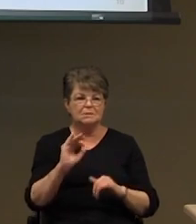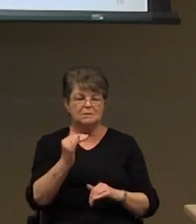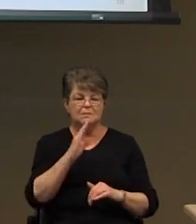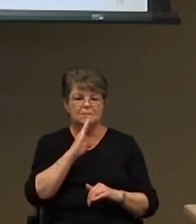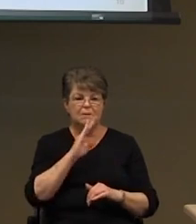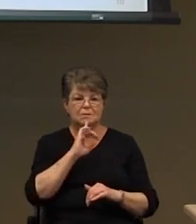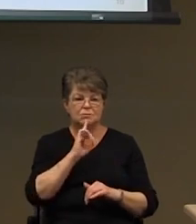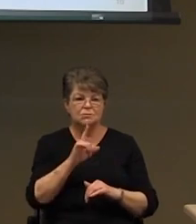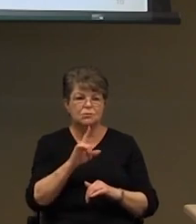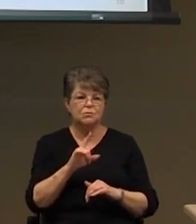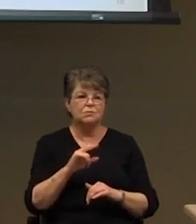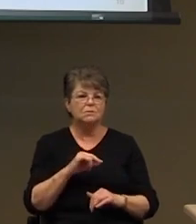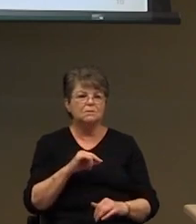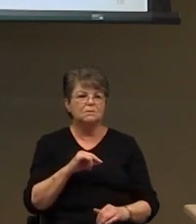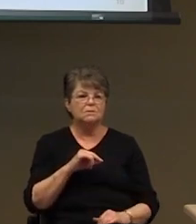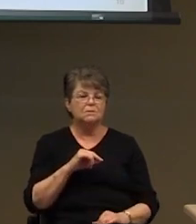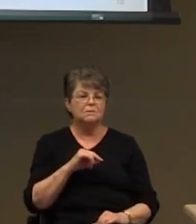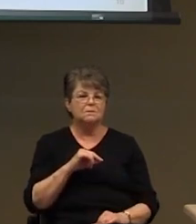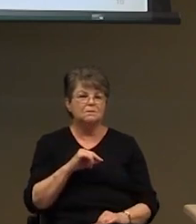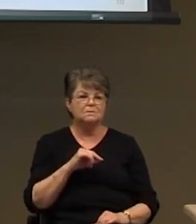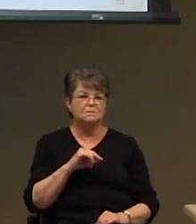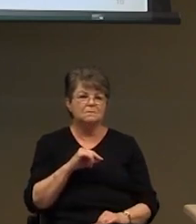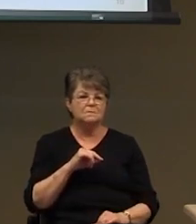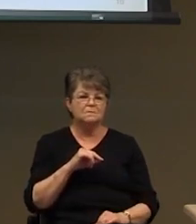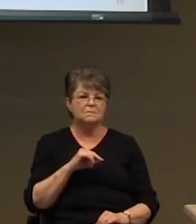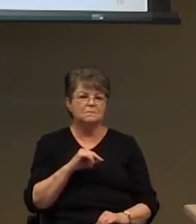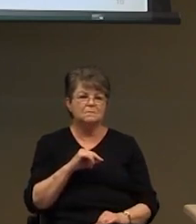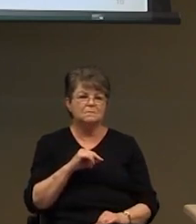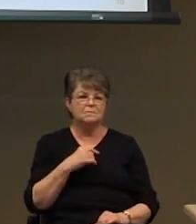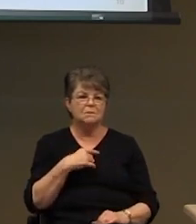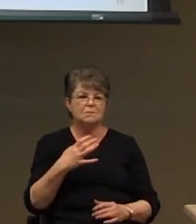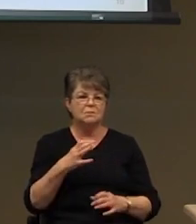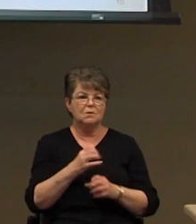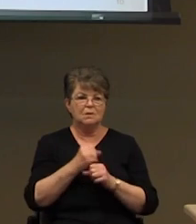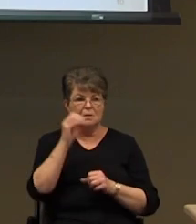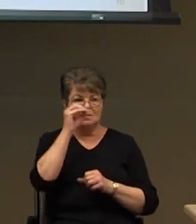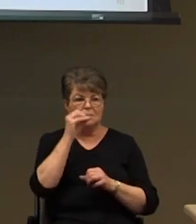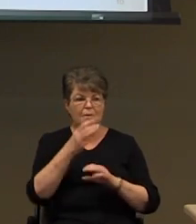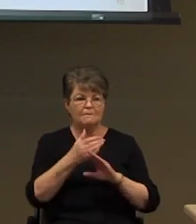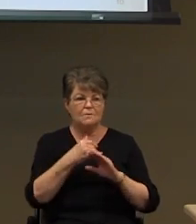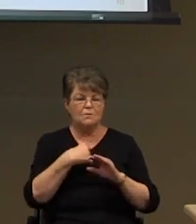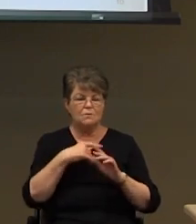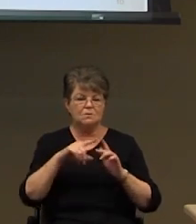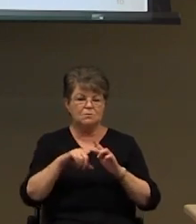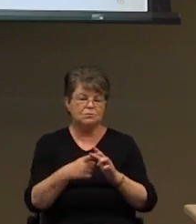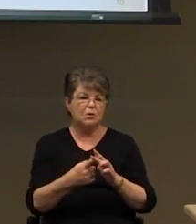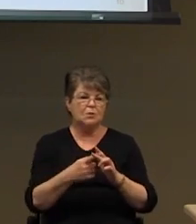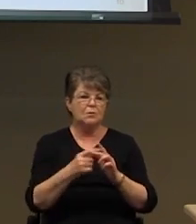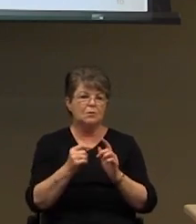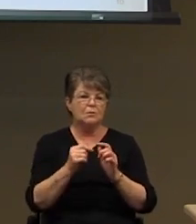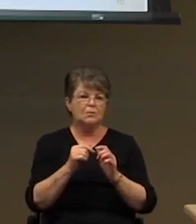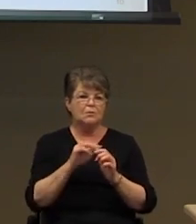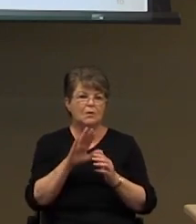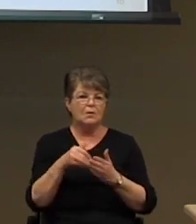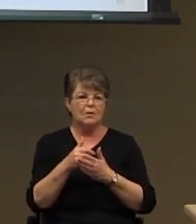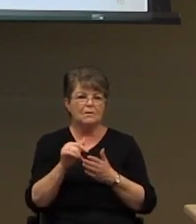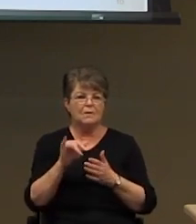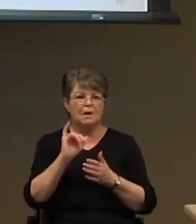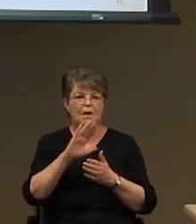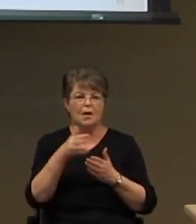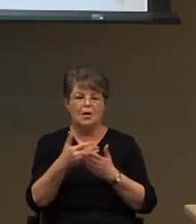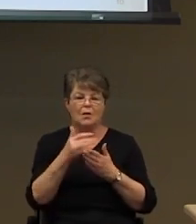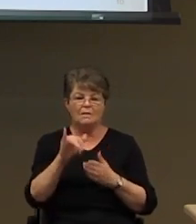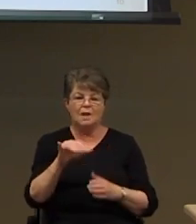your projected setup. So I want to get an opinion before we dig into this about all that